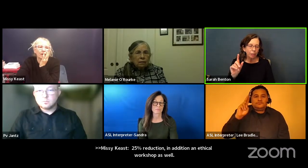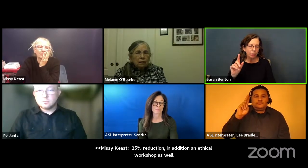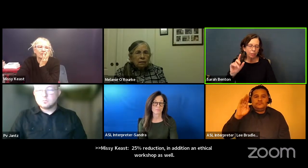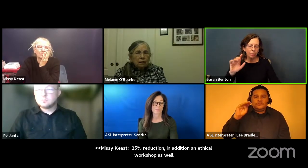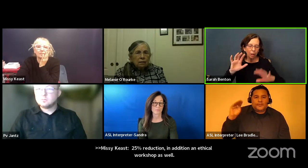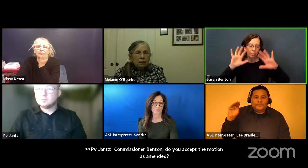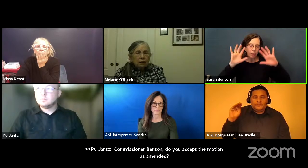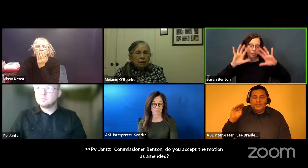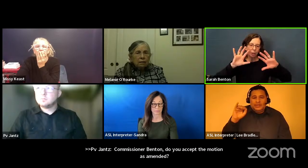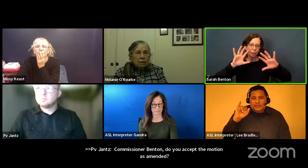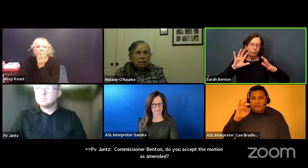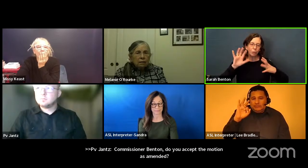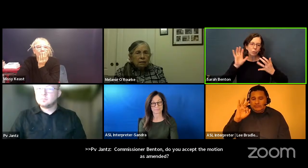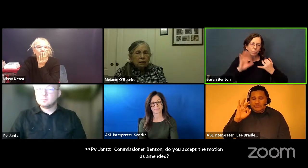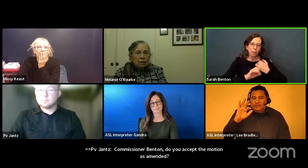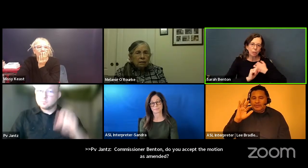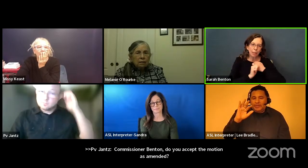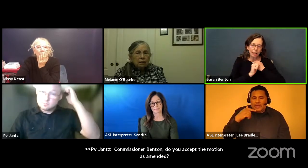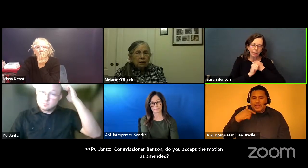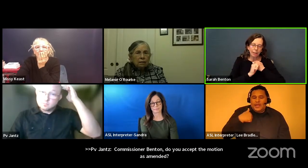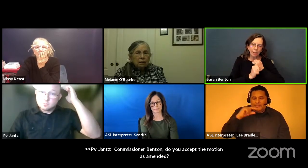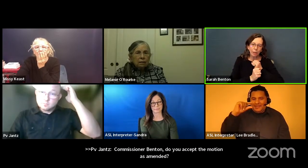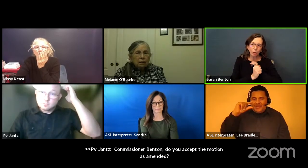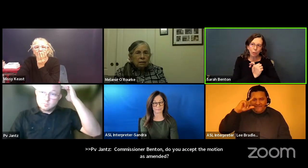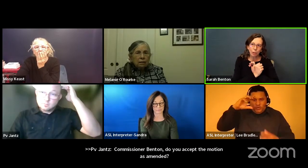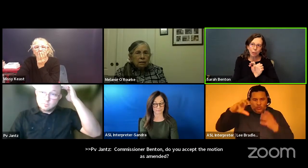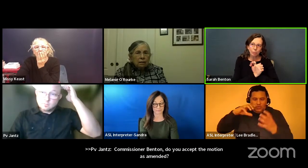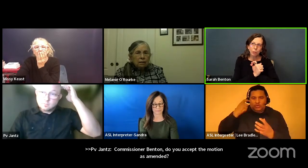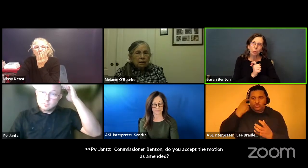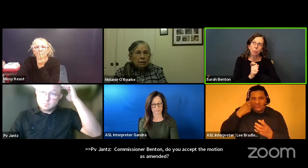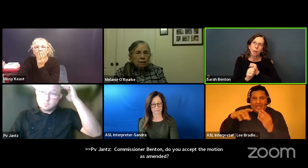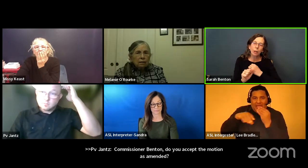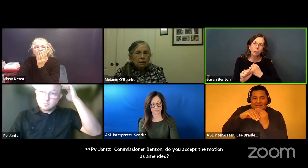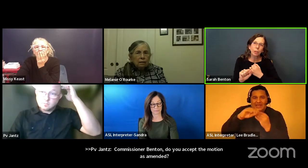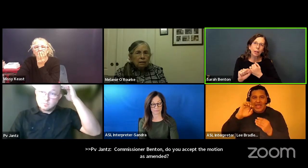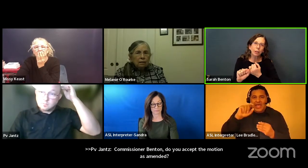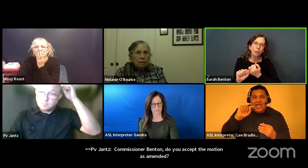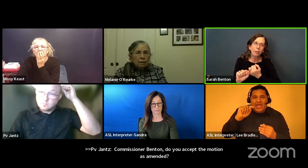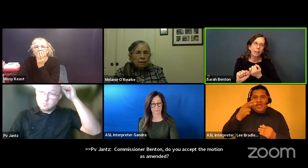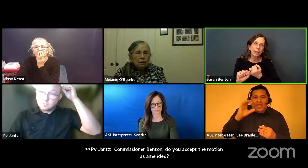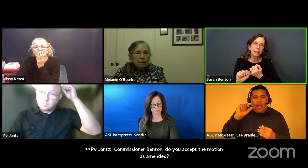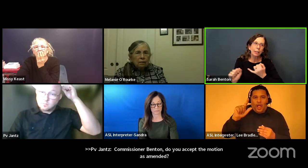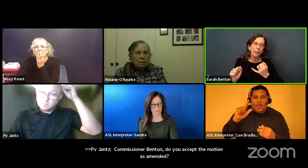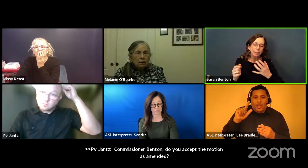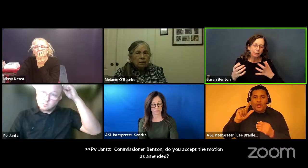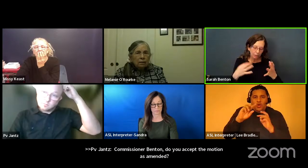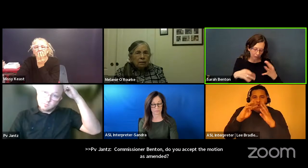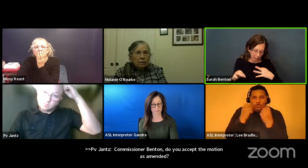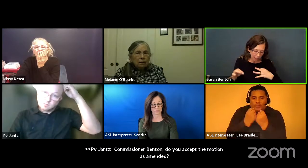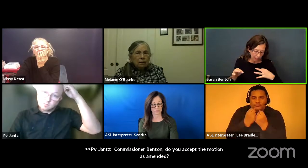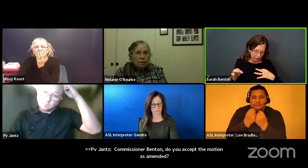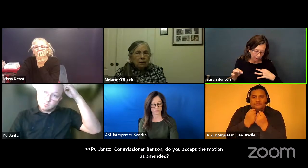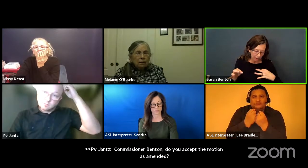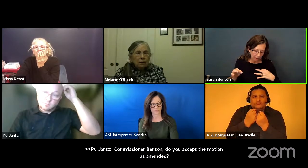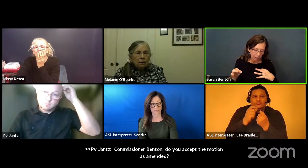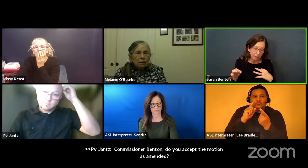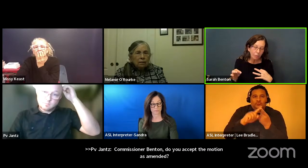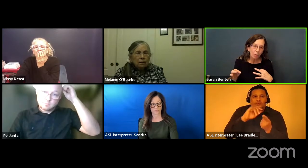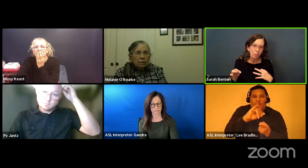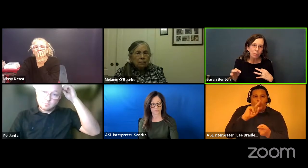If I could just, I'm a little confused. So we just added the ethical workshops to the $100 fine as